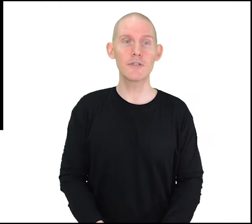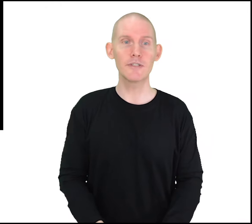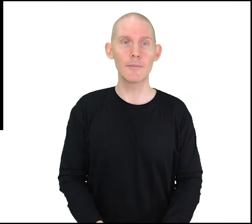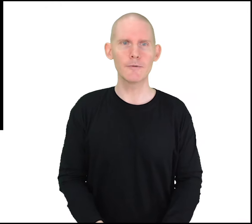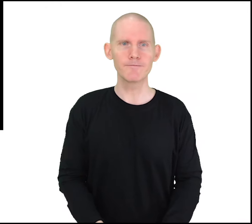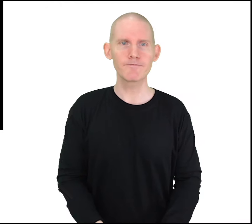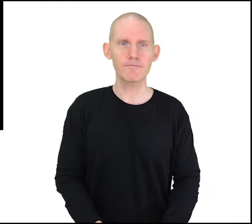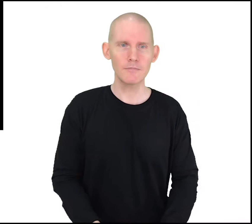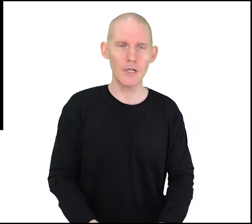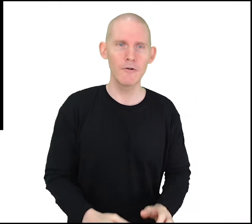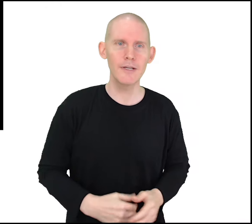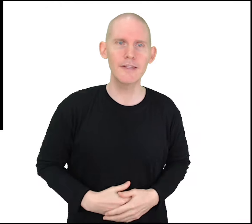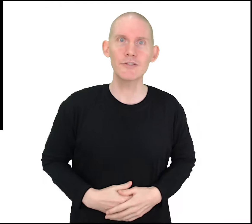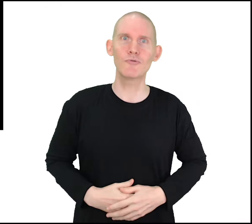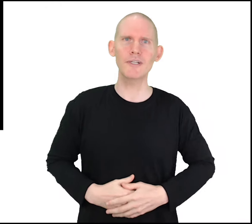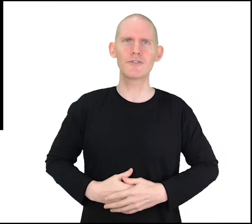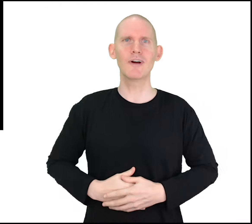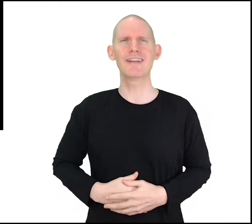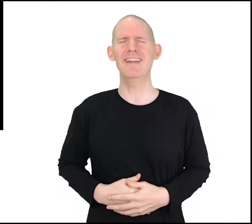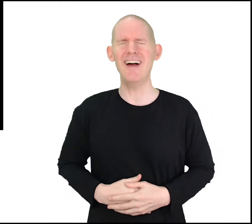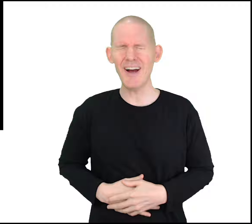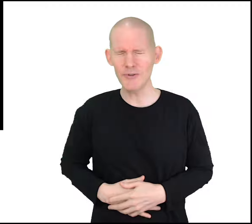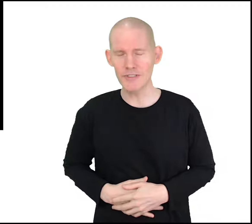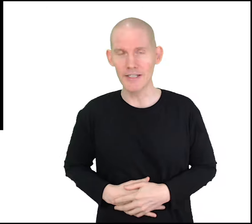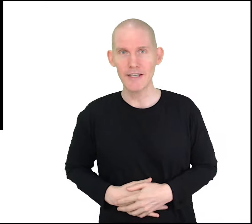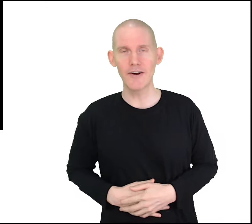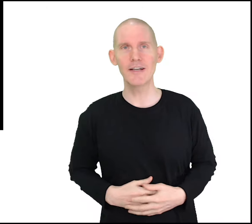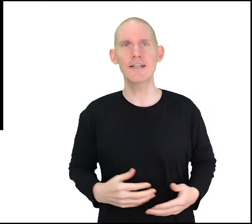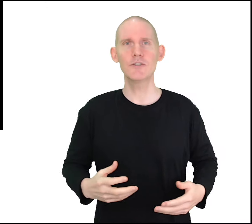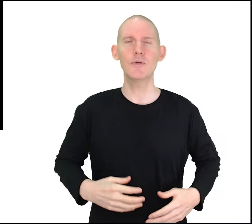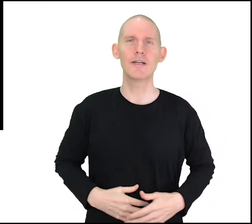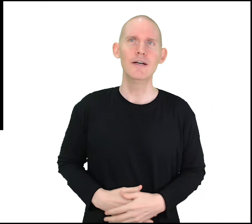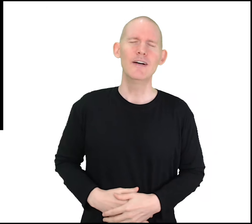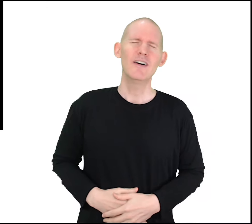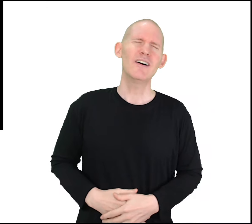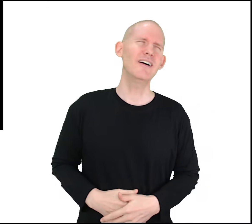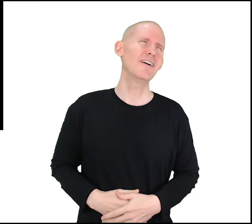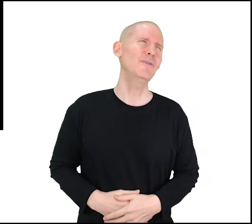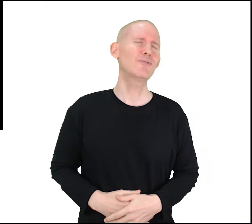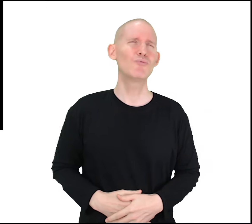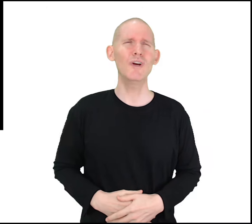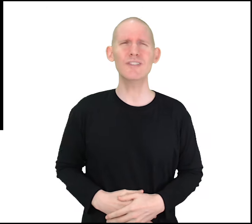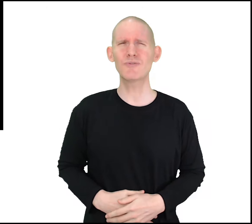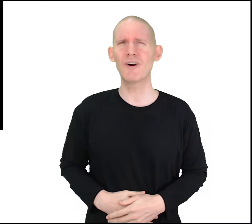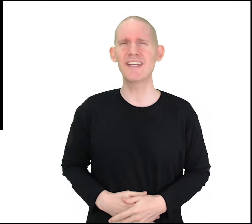example. Right? This restaurant, lousy. All right, in English, you'd be like, oh, this restaurant is